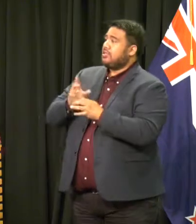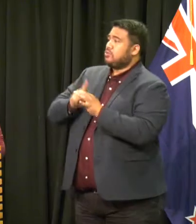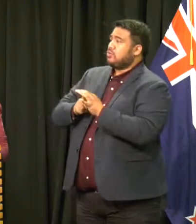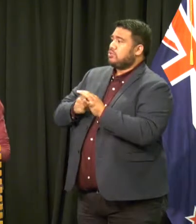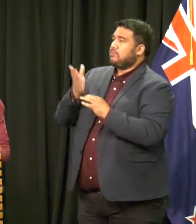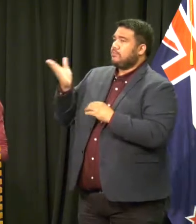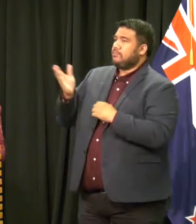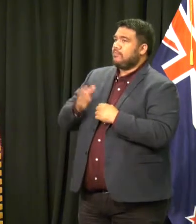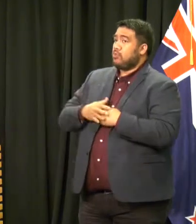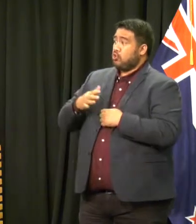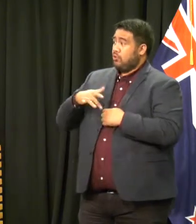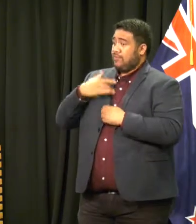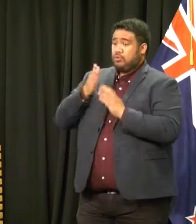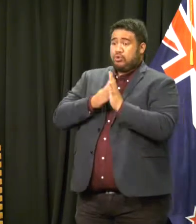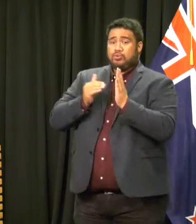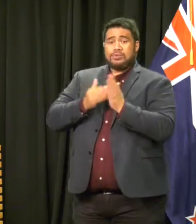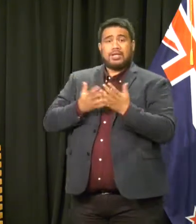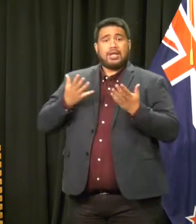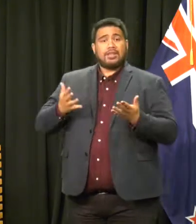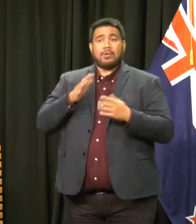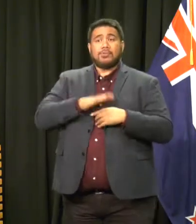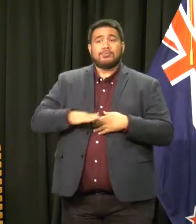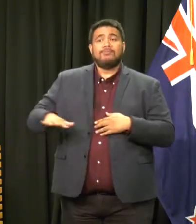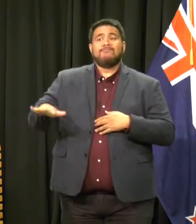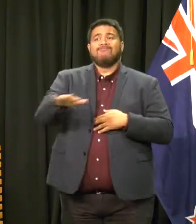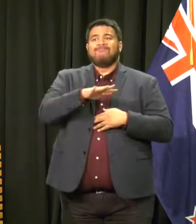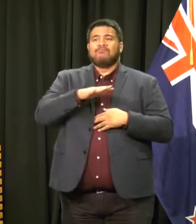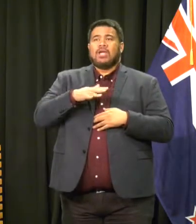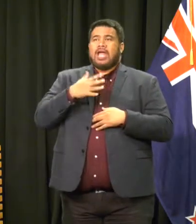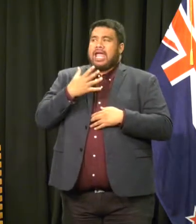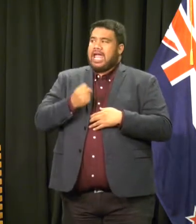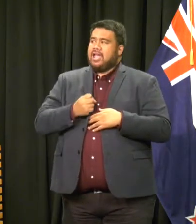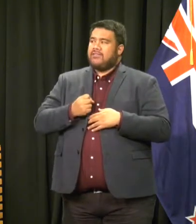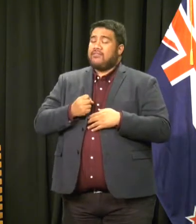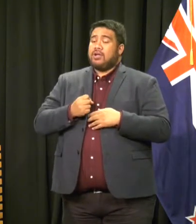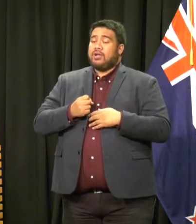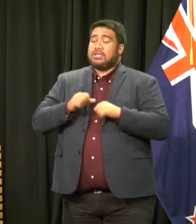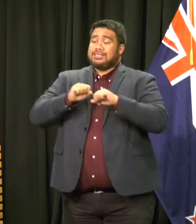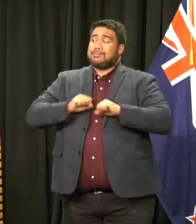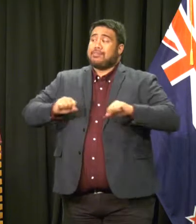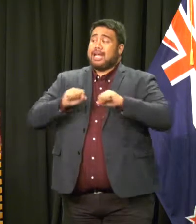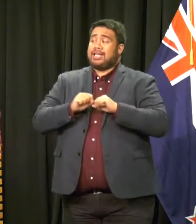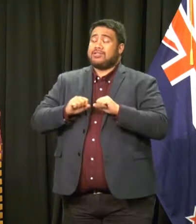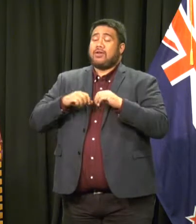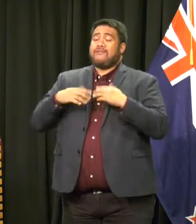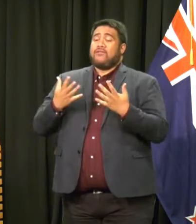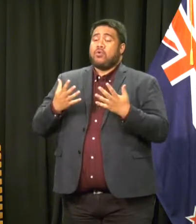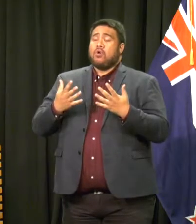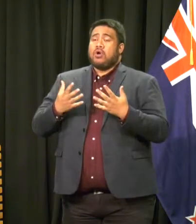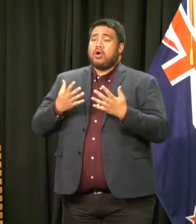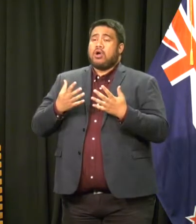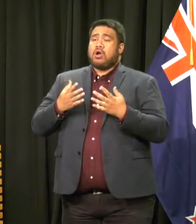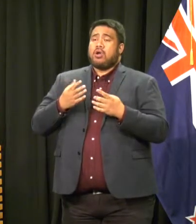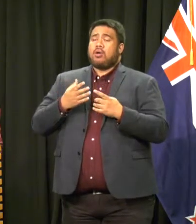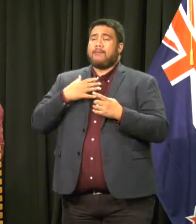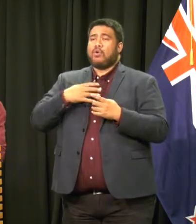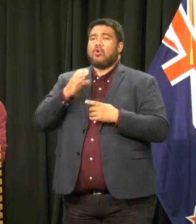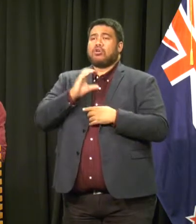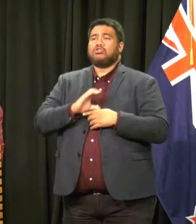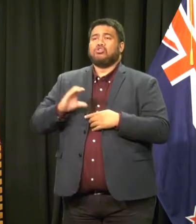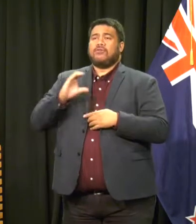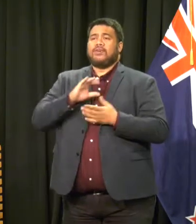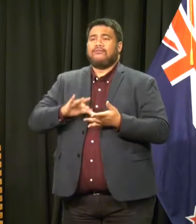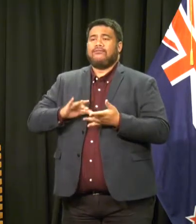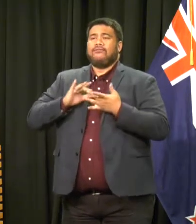there's room in New Zealand's political landscape for a conservative, values-based Christian party? Look, I've seen some of that